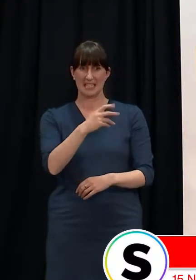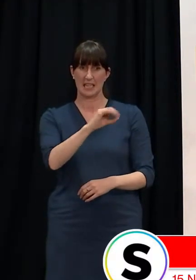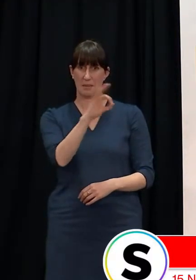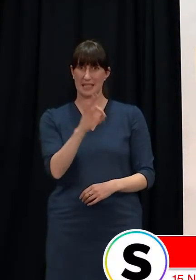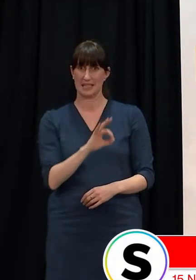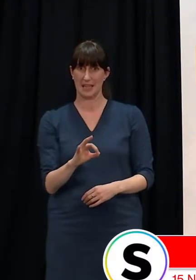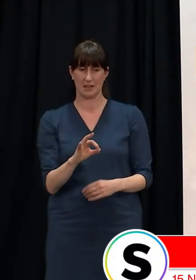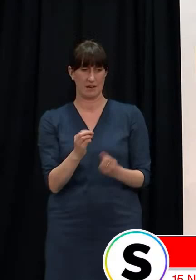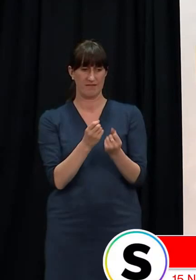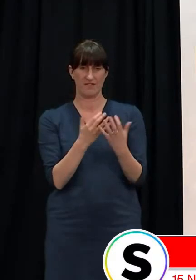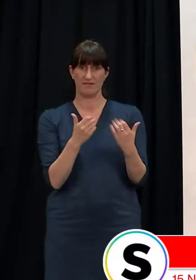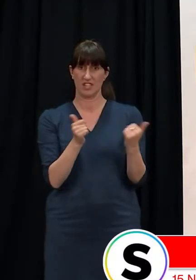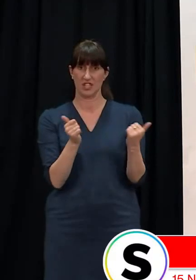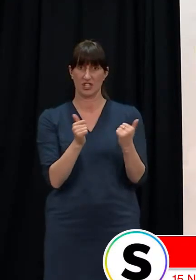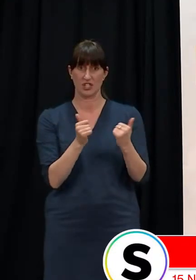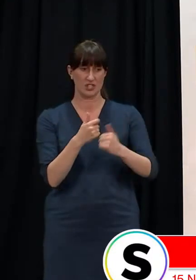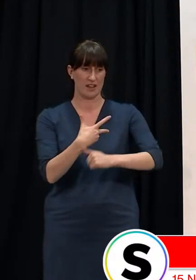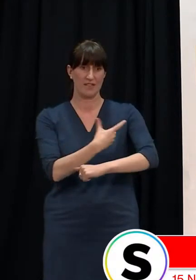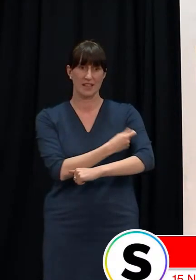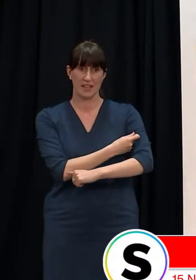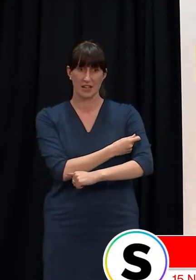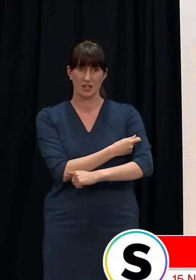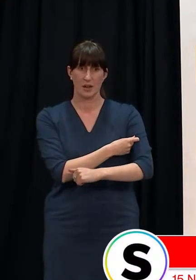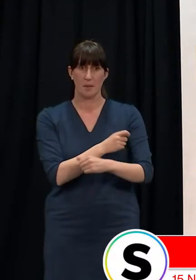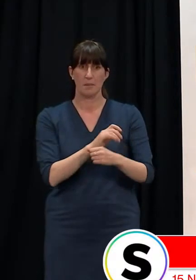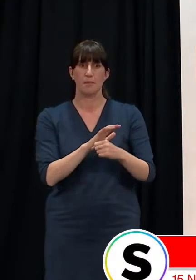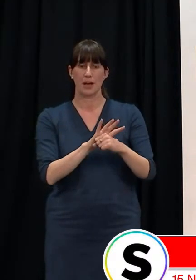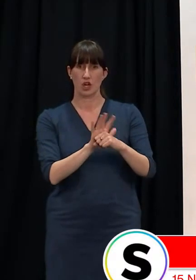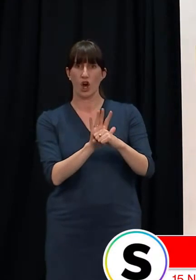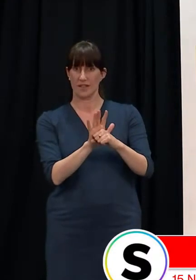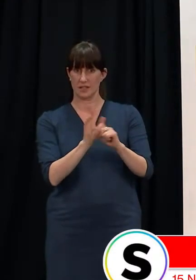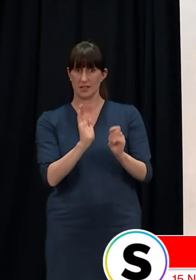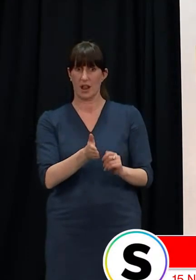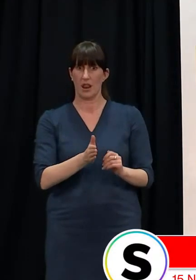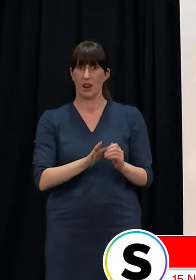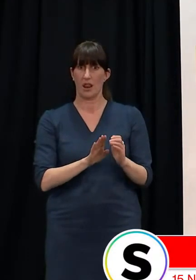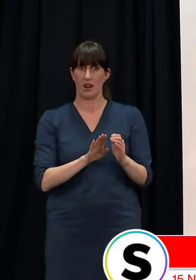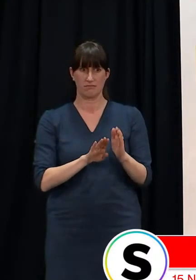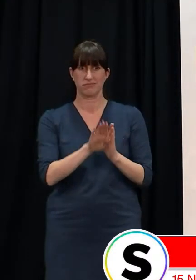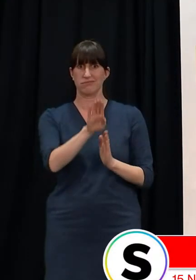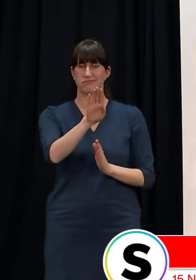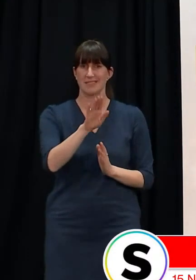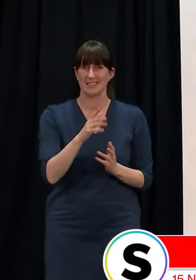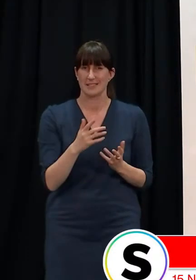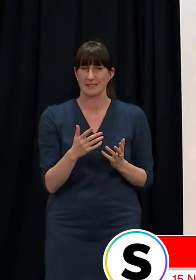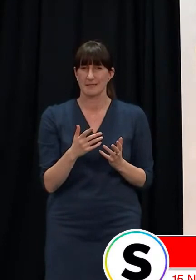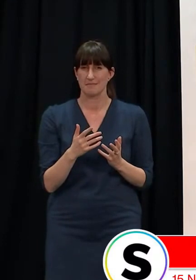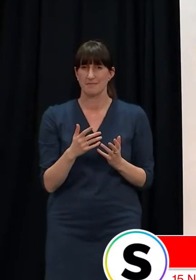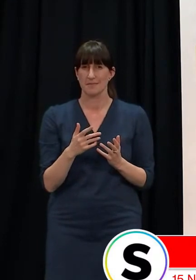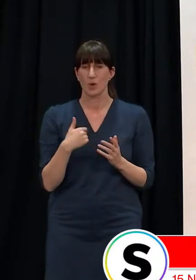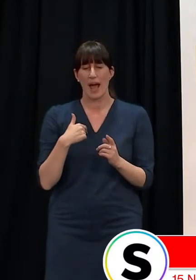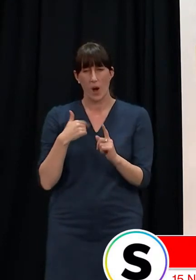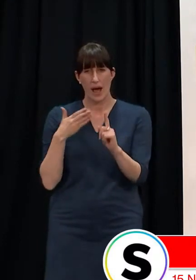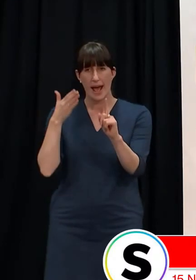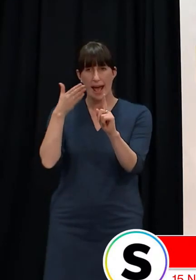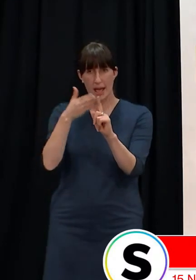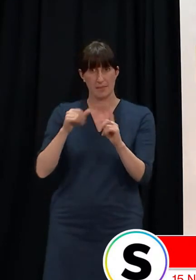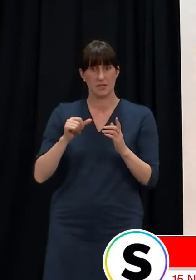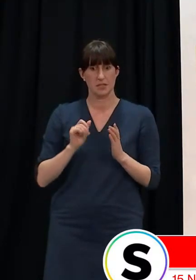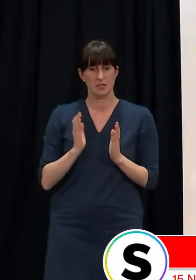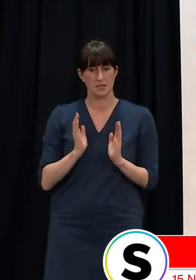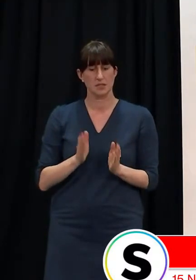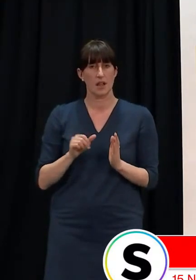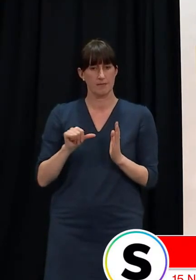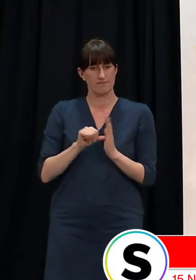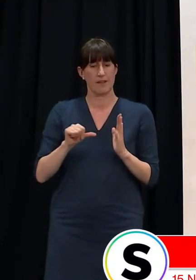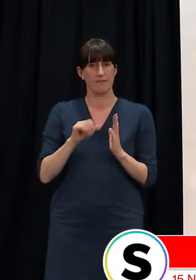As I say, just go back to my earlier comment, Delta is tough, and our objective is to make sure we are keeping all our options open and